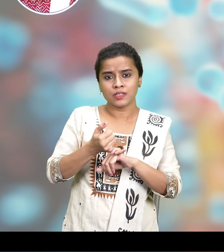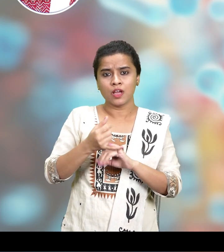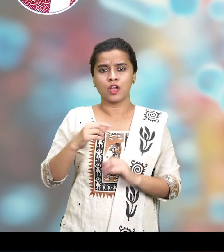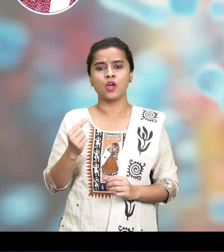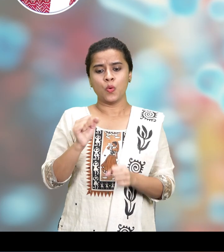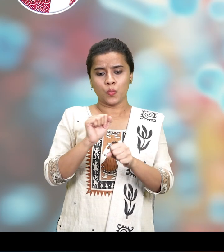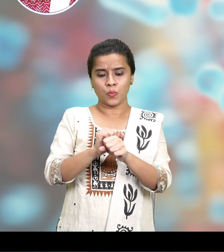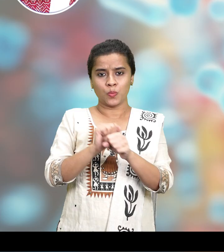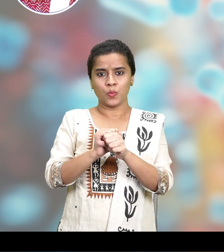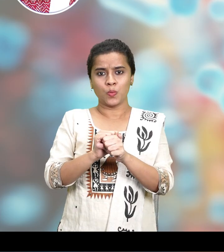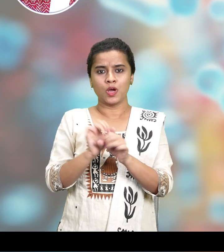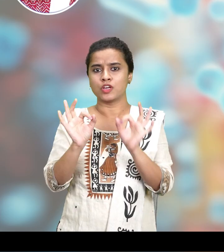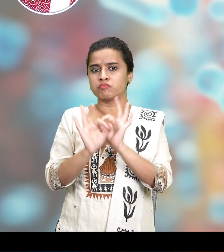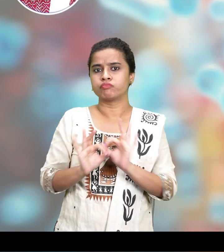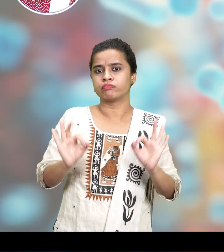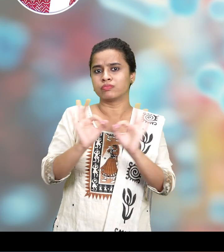viral infections.